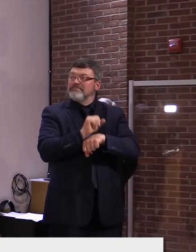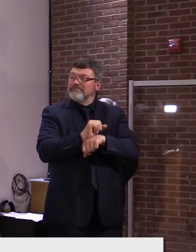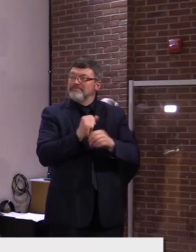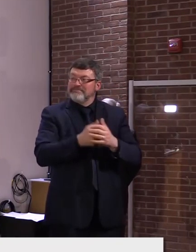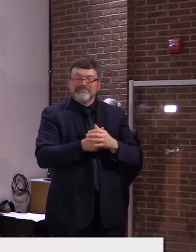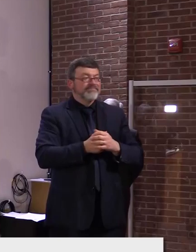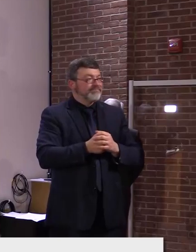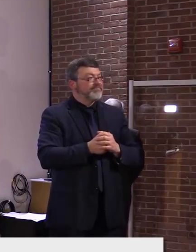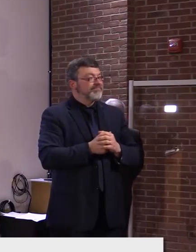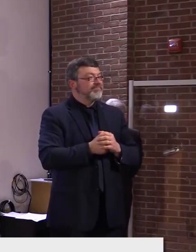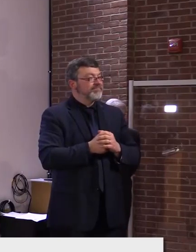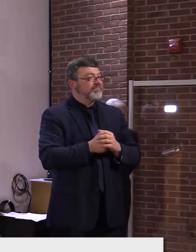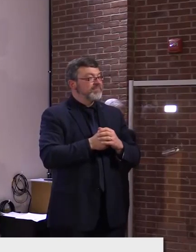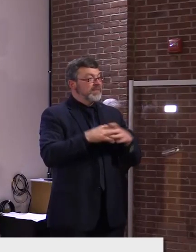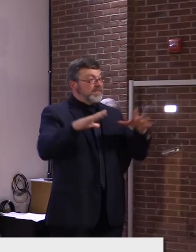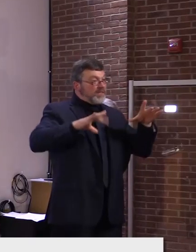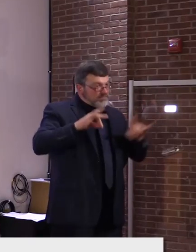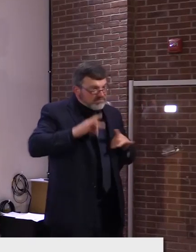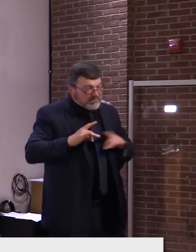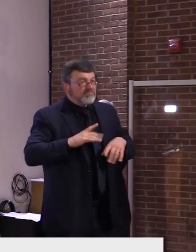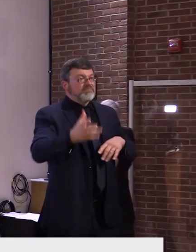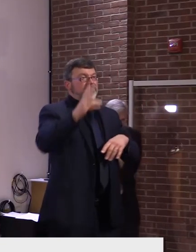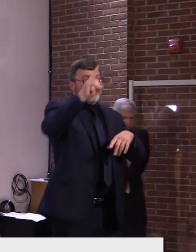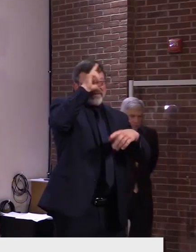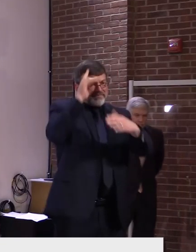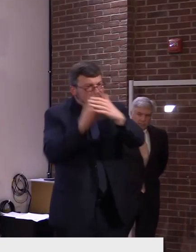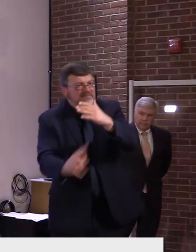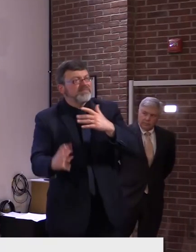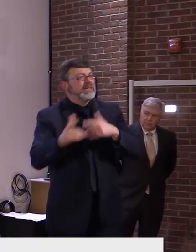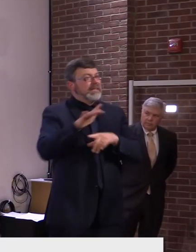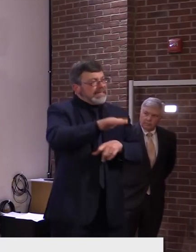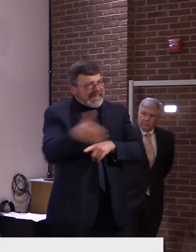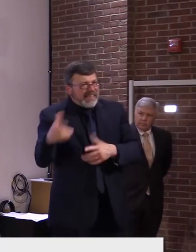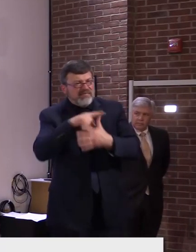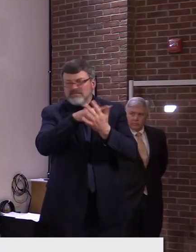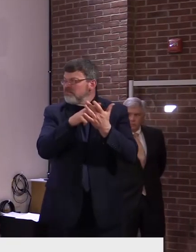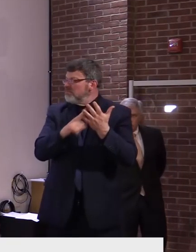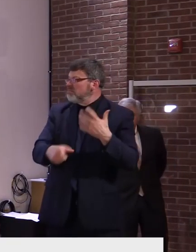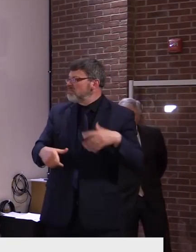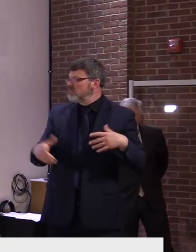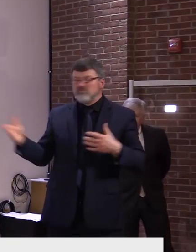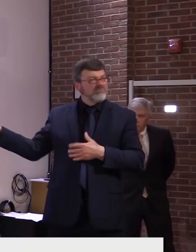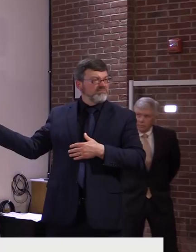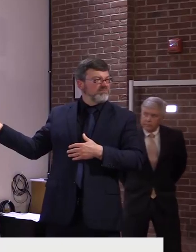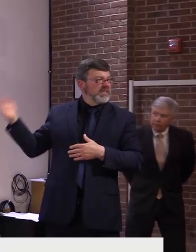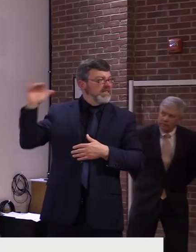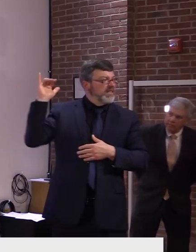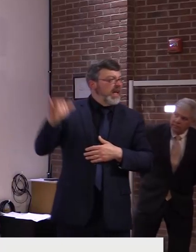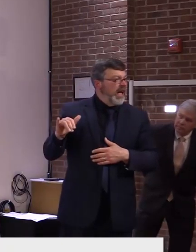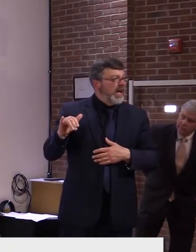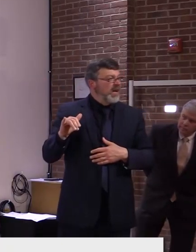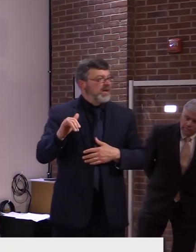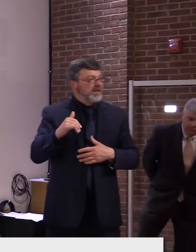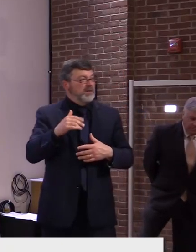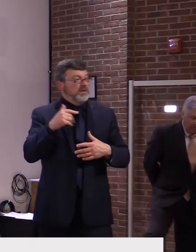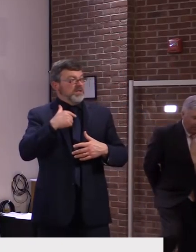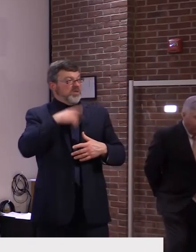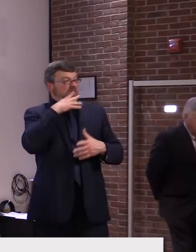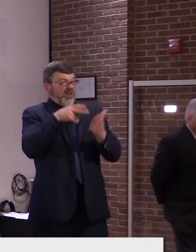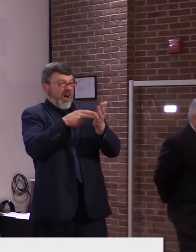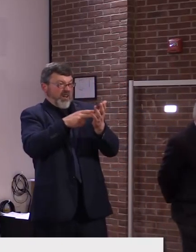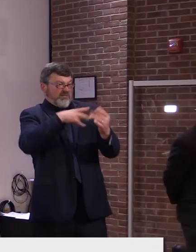deaths all decrease. These will probably be the last time I show these slides, but I'm showing them for the